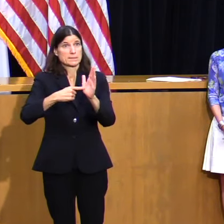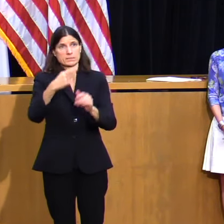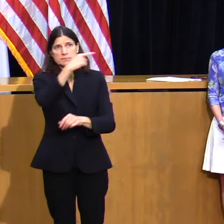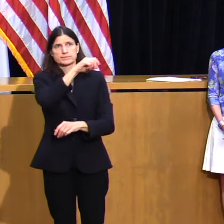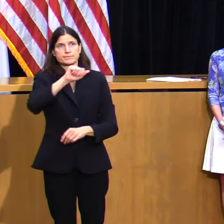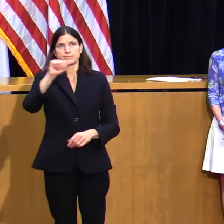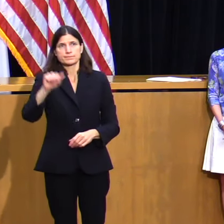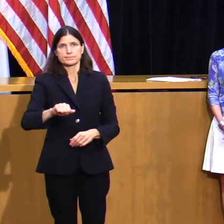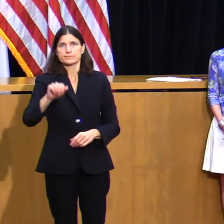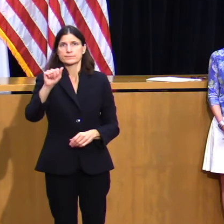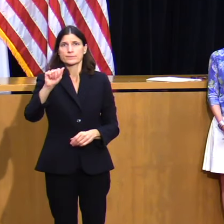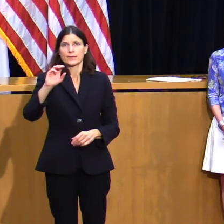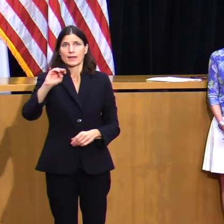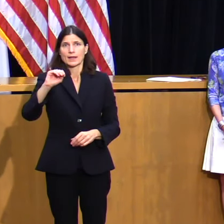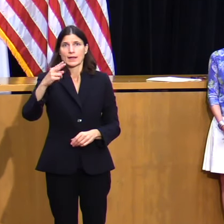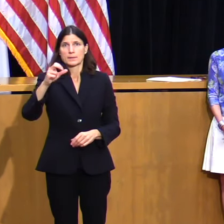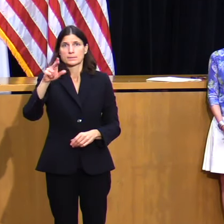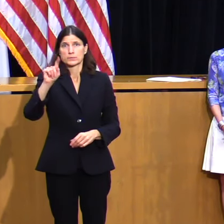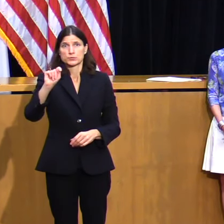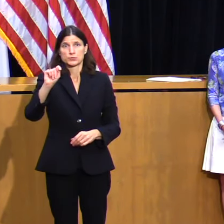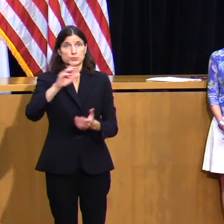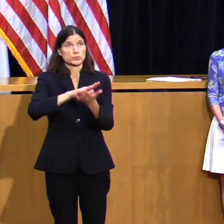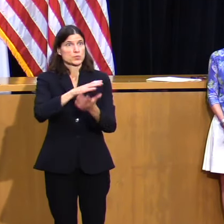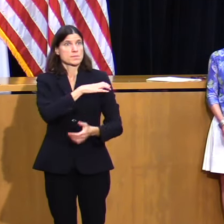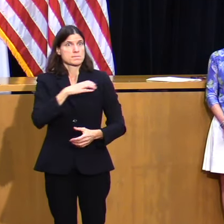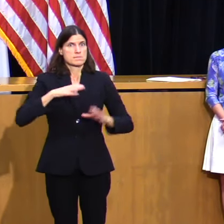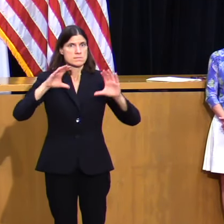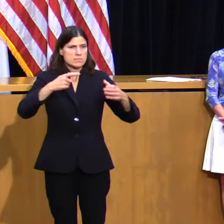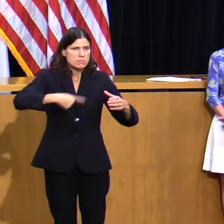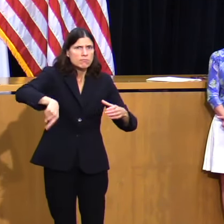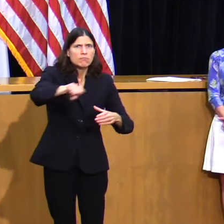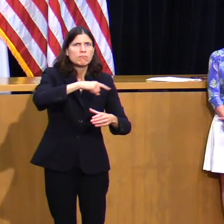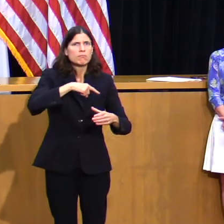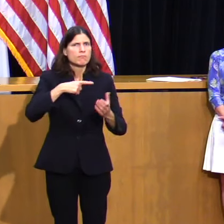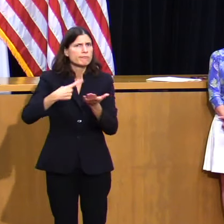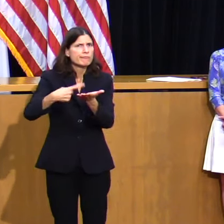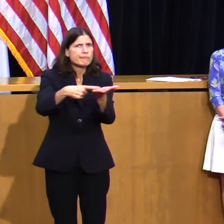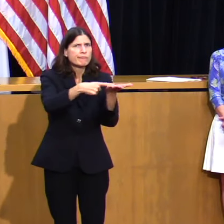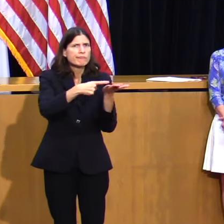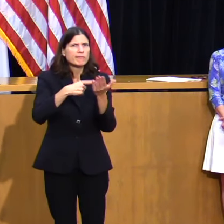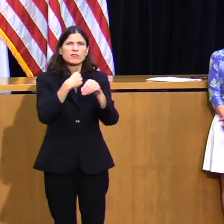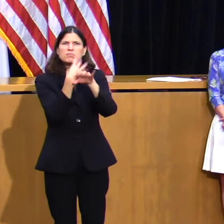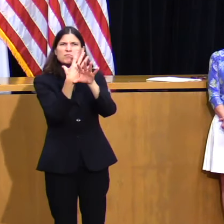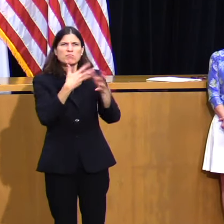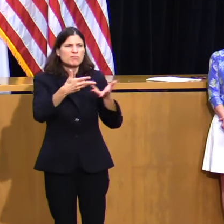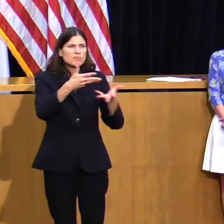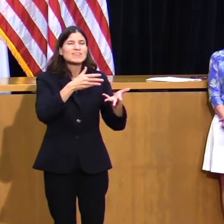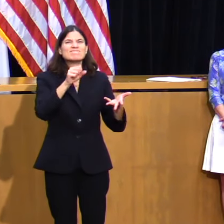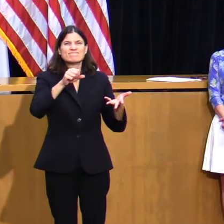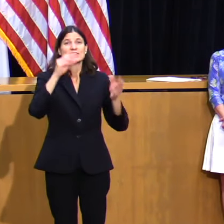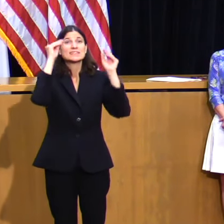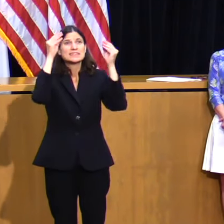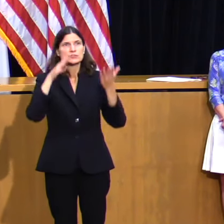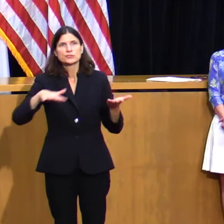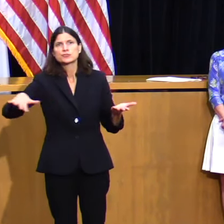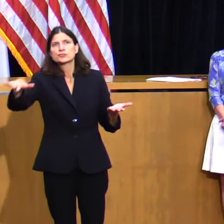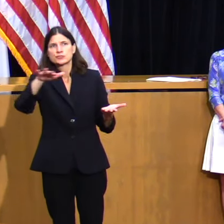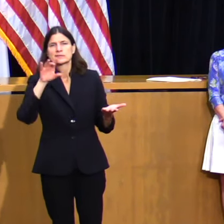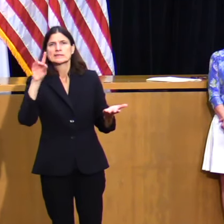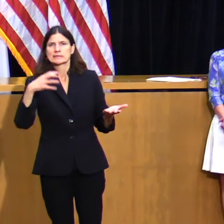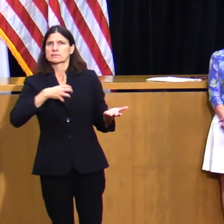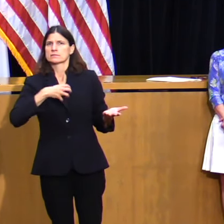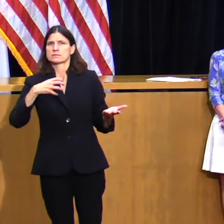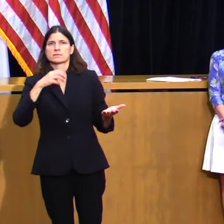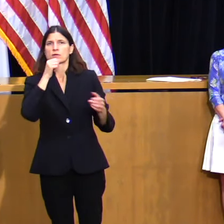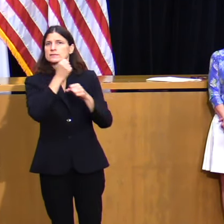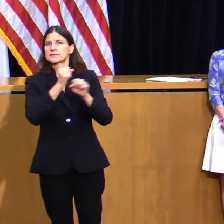case that the guidance, criteria, working environment, all the rest of the elements that they put forward were